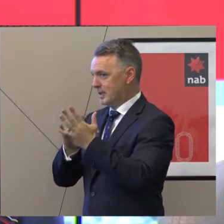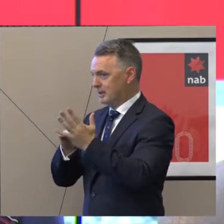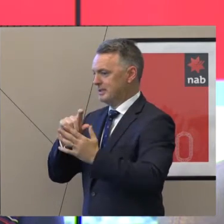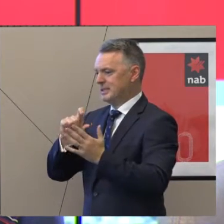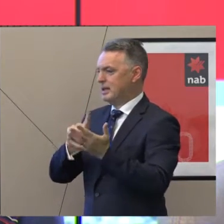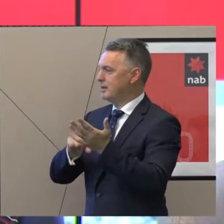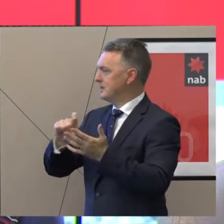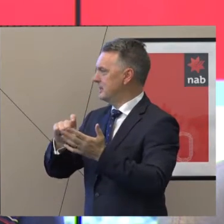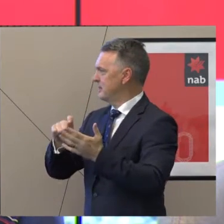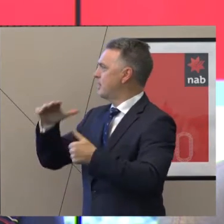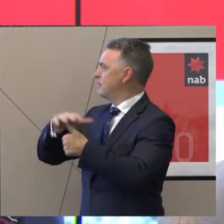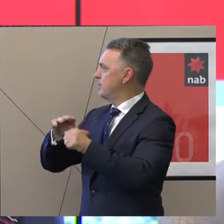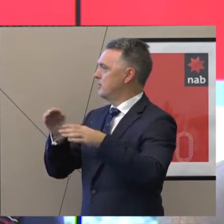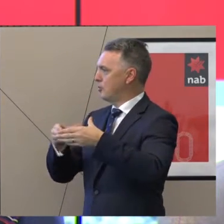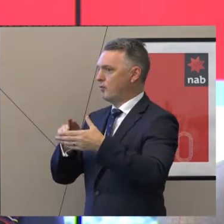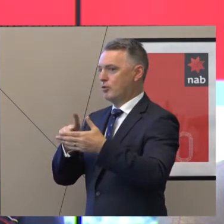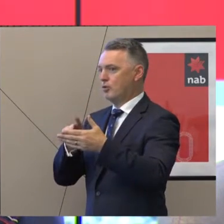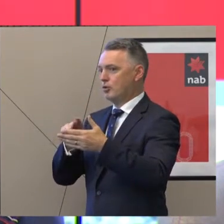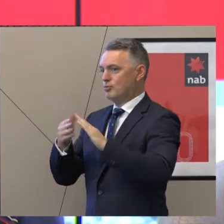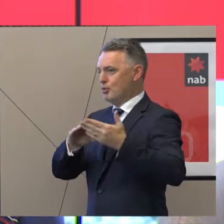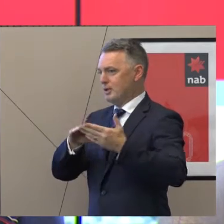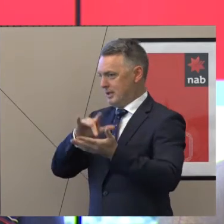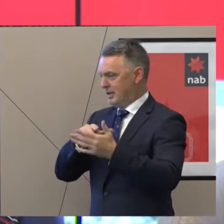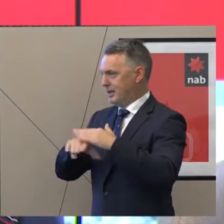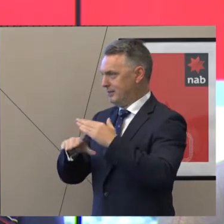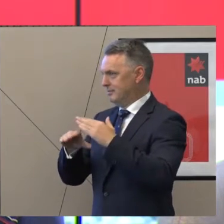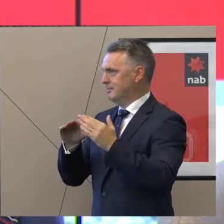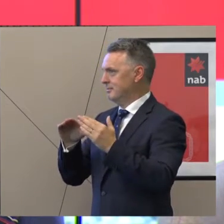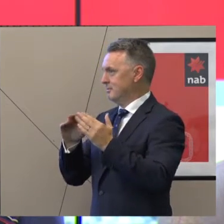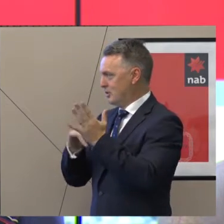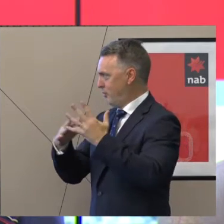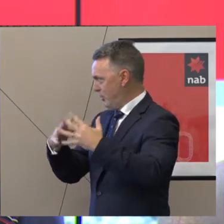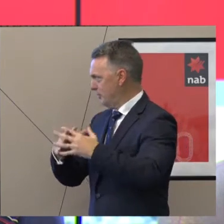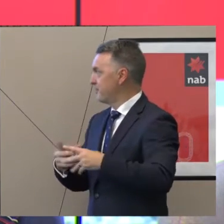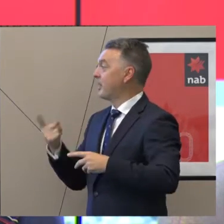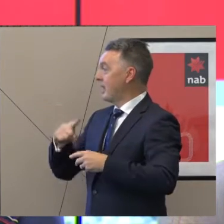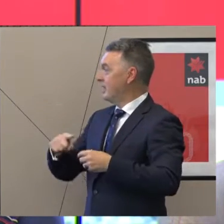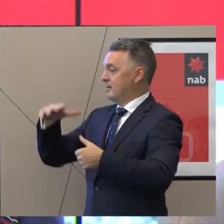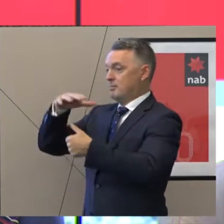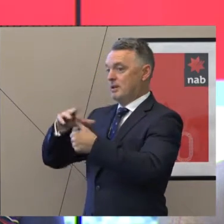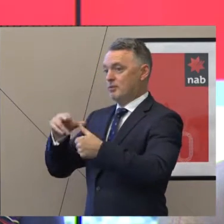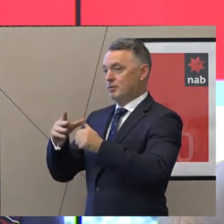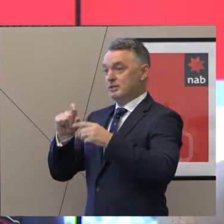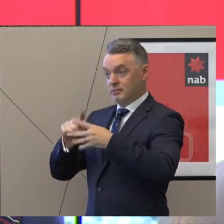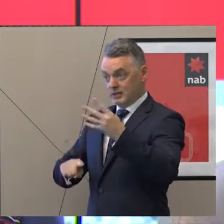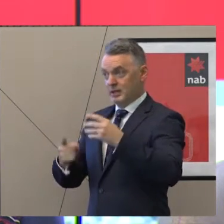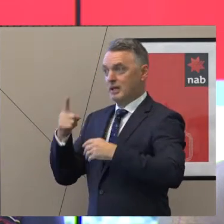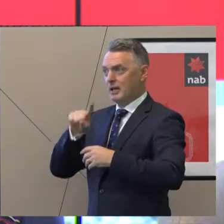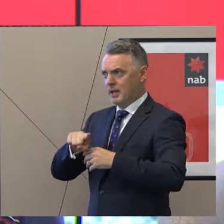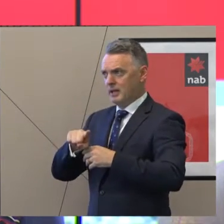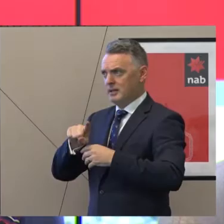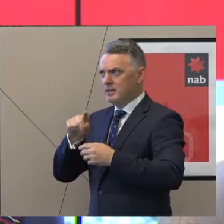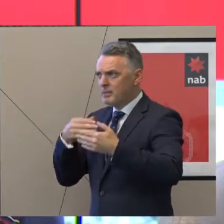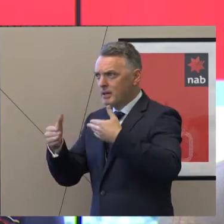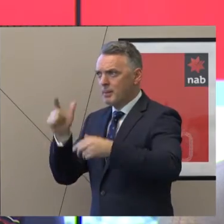for community legal centres. Other roles included CEO of People with Disability Australia and Manager of the Australian Centre for